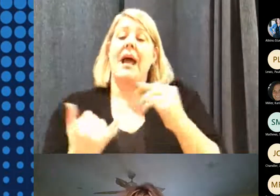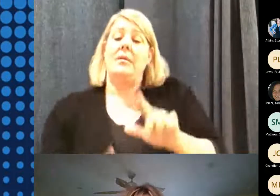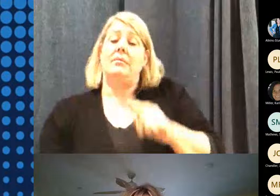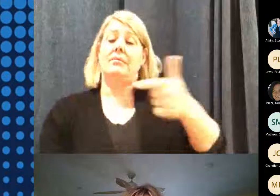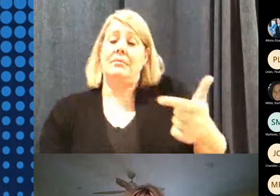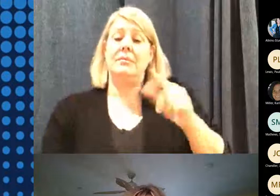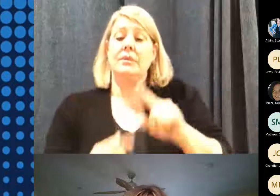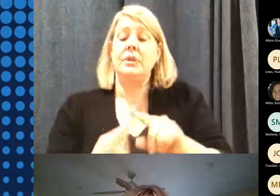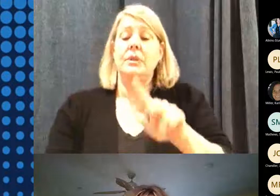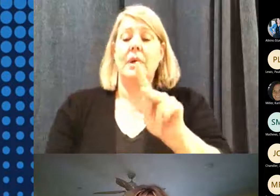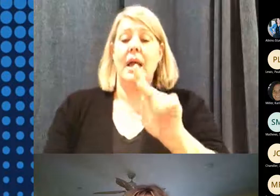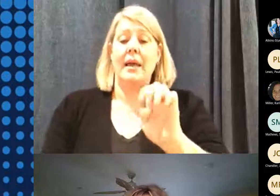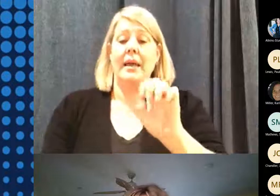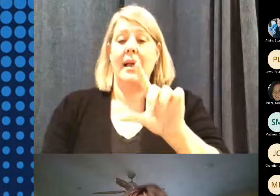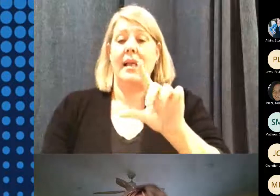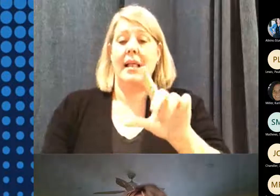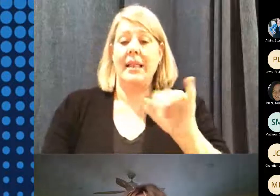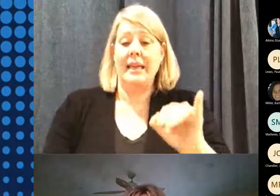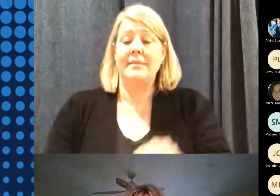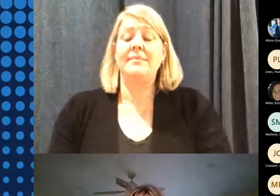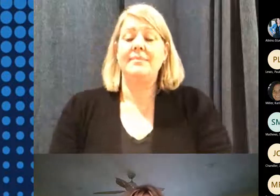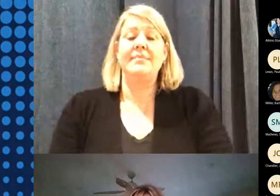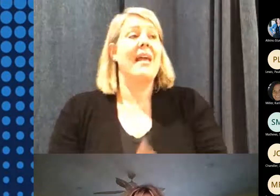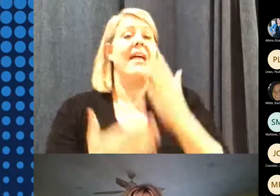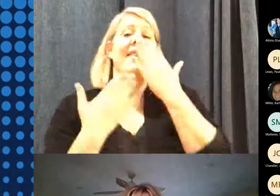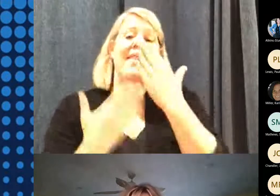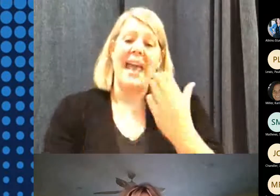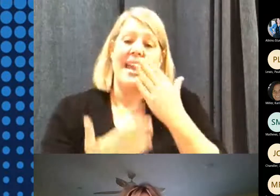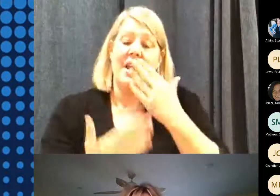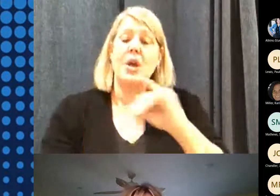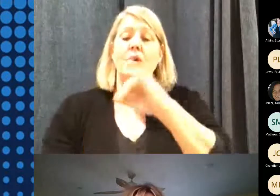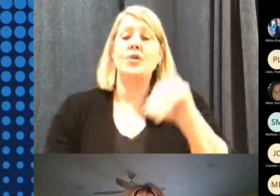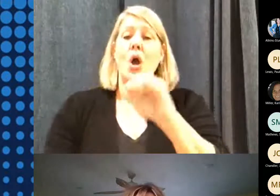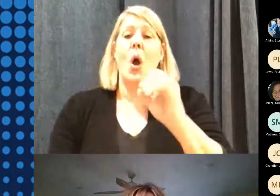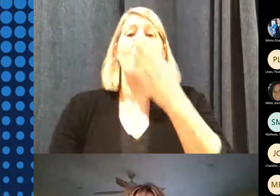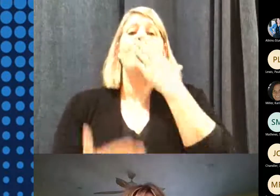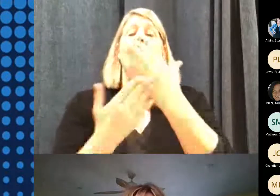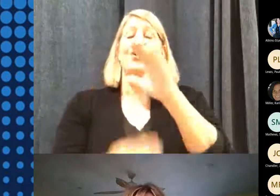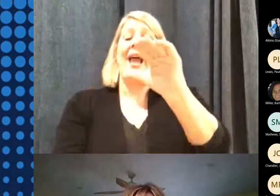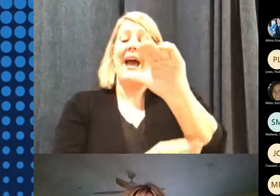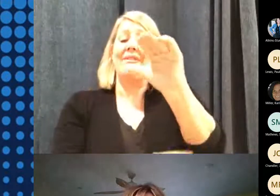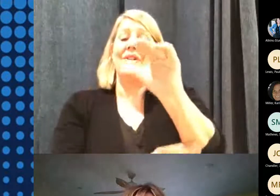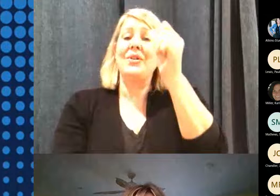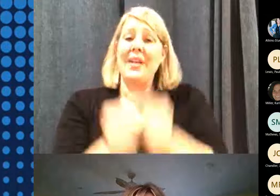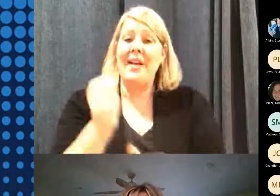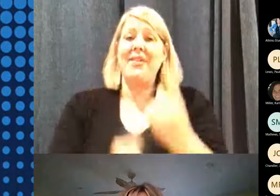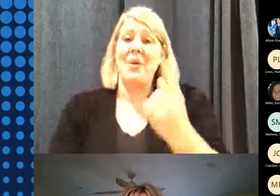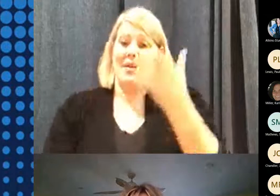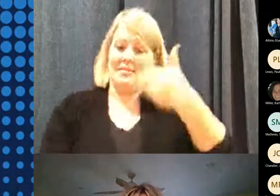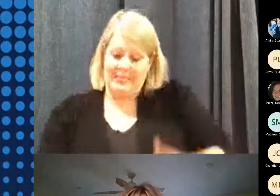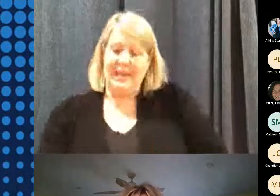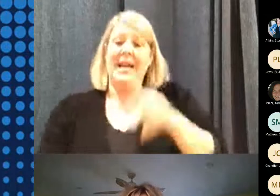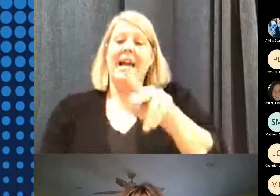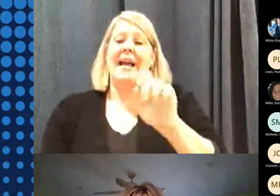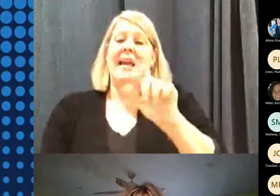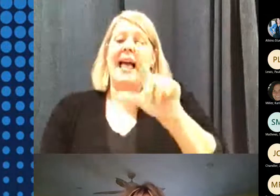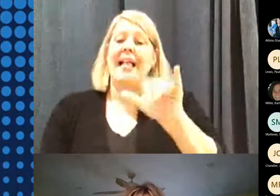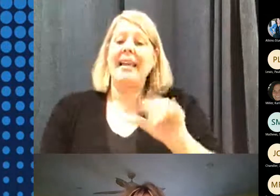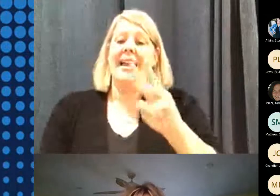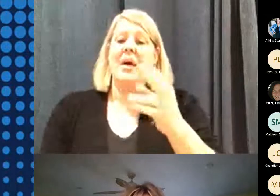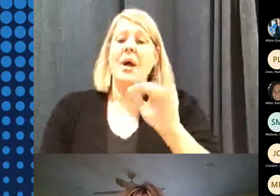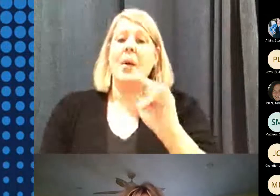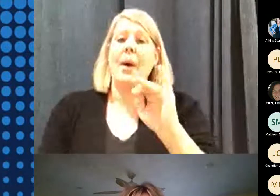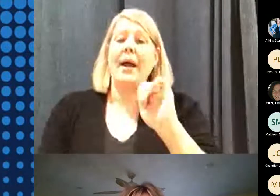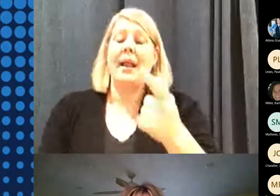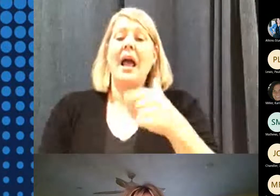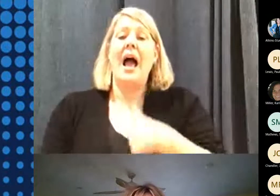Kelly. Thank you, Joe. Well, good afternoon, everybody. My name is Kelly Whiting, and I work here at